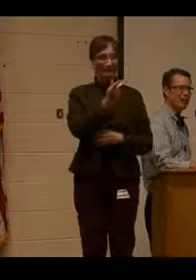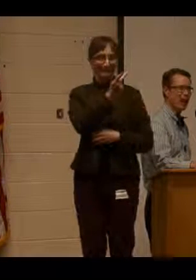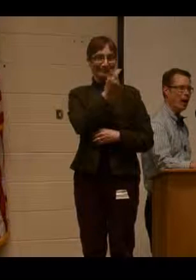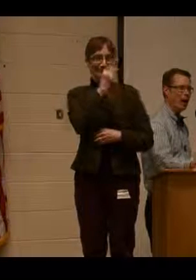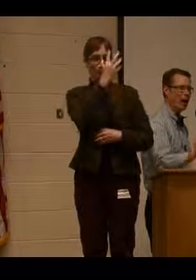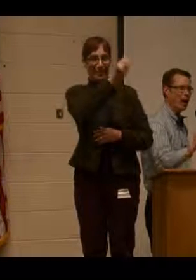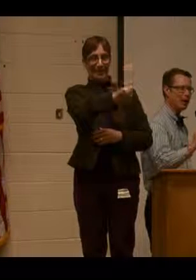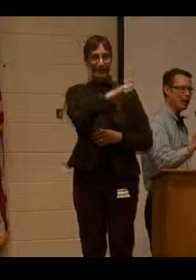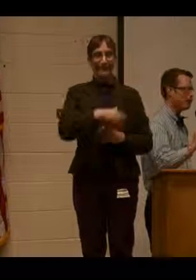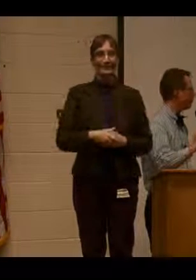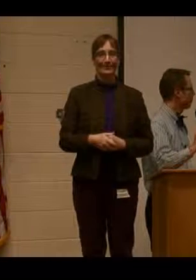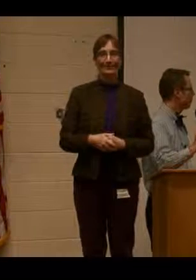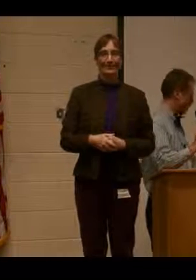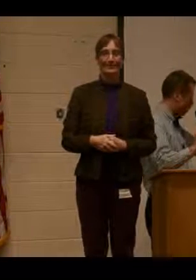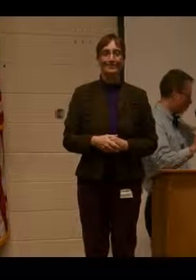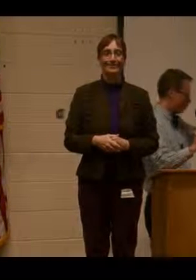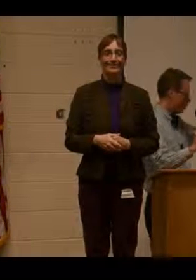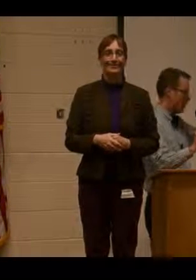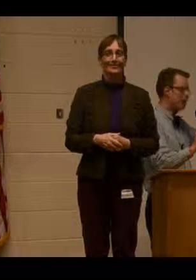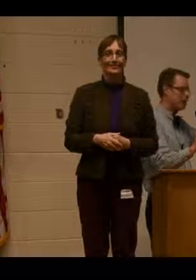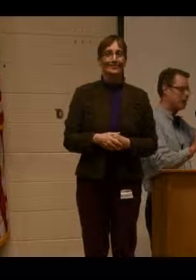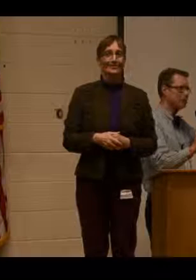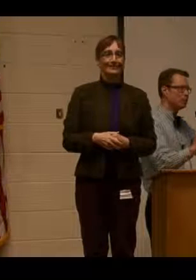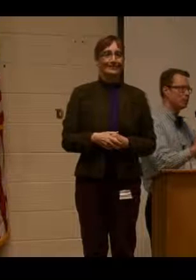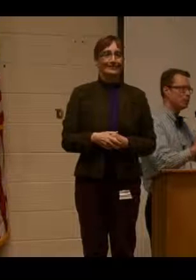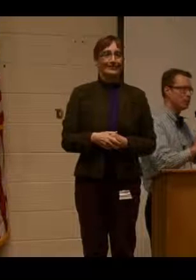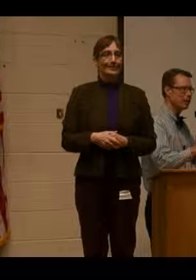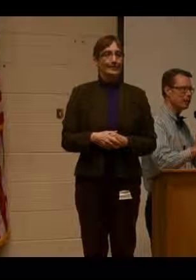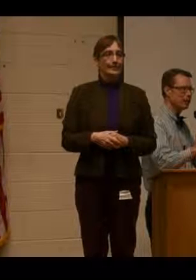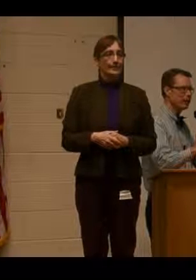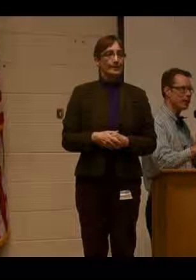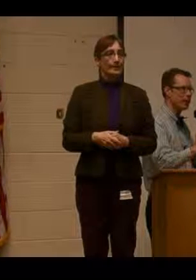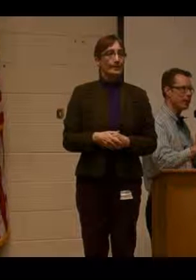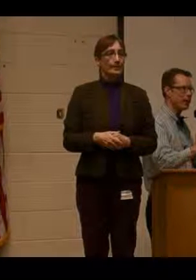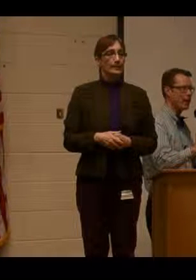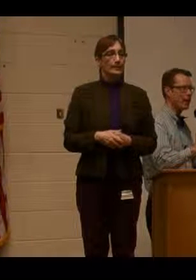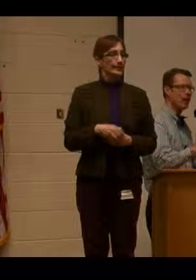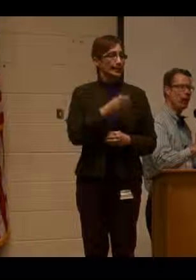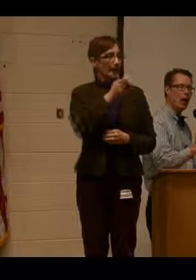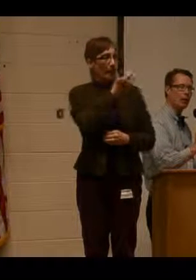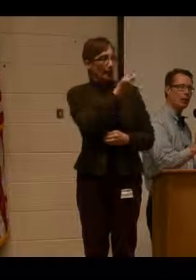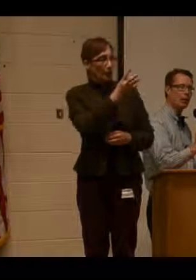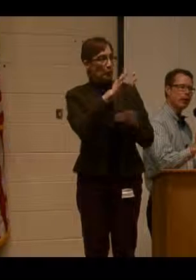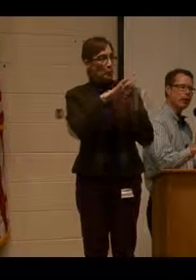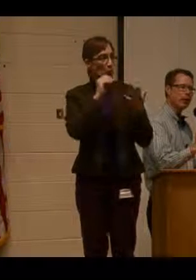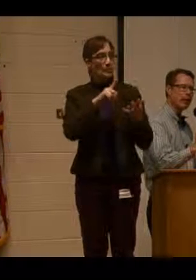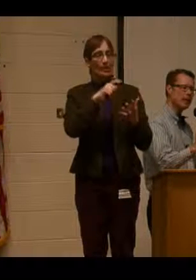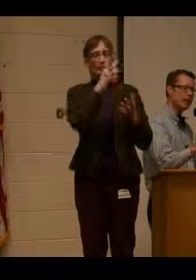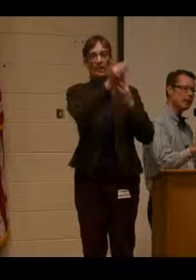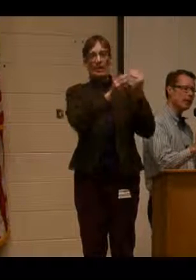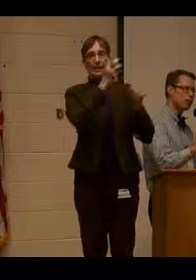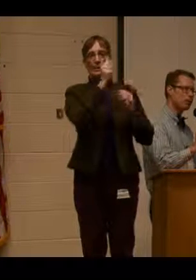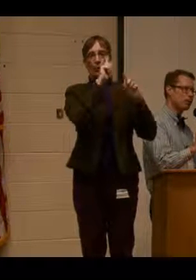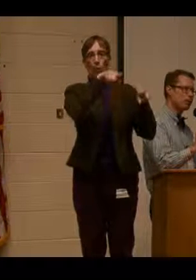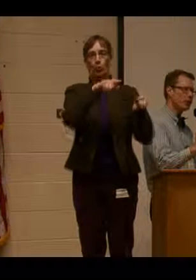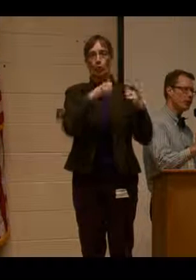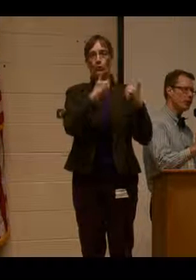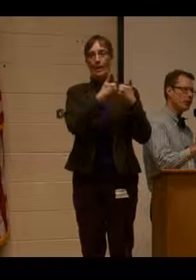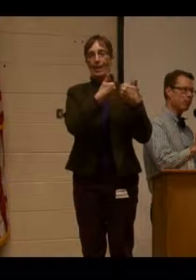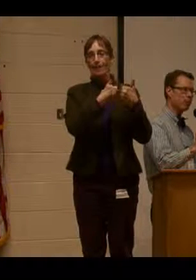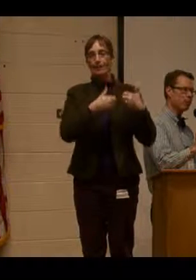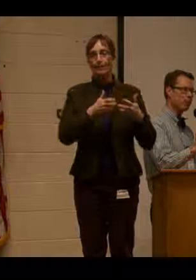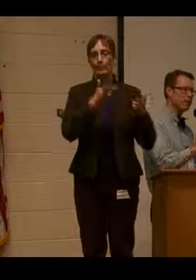And I know we have some students that need to get to a game. Again, the Bridges to Life program